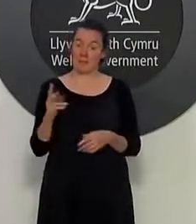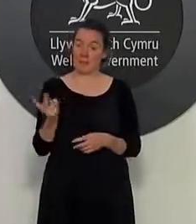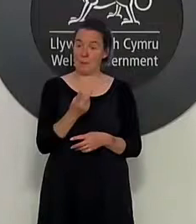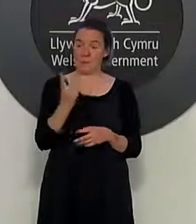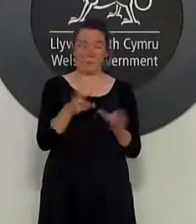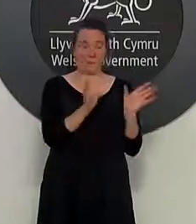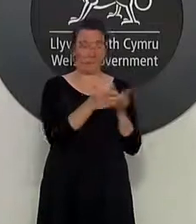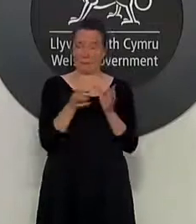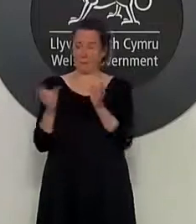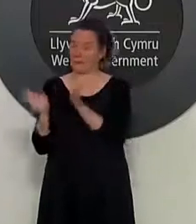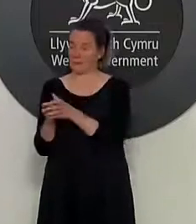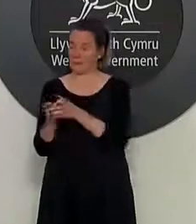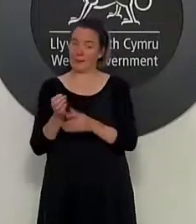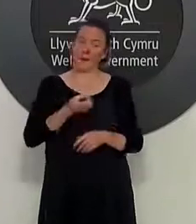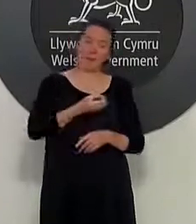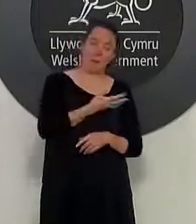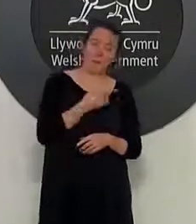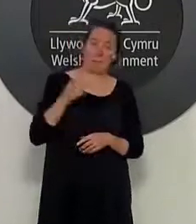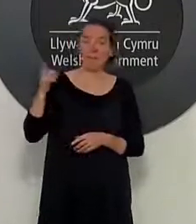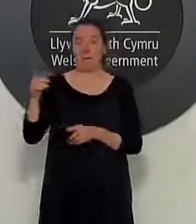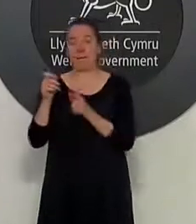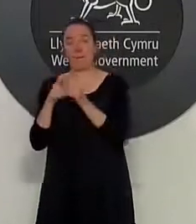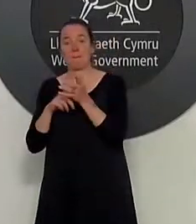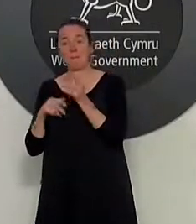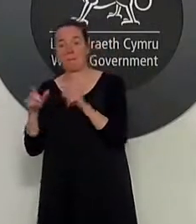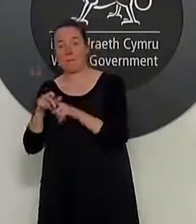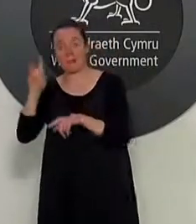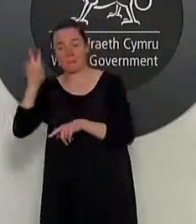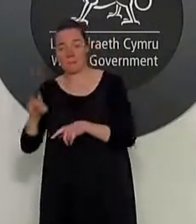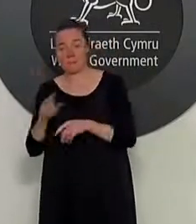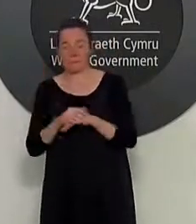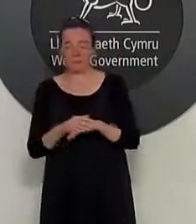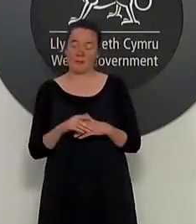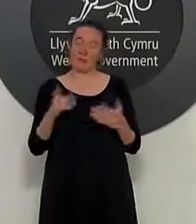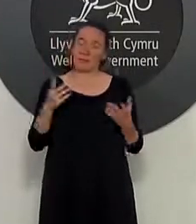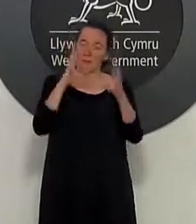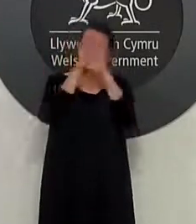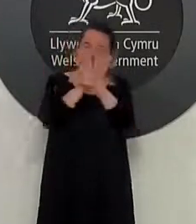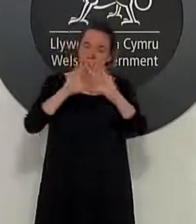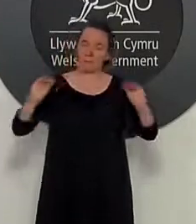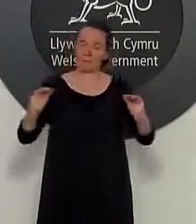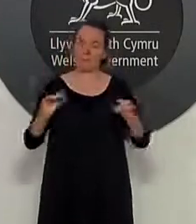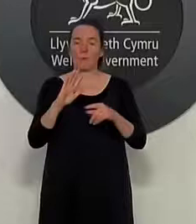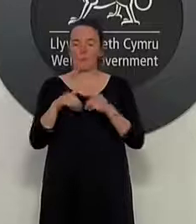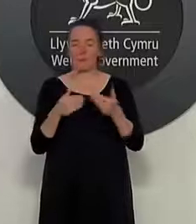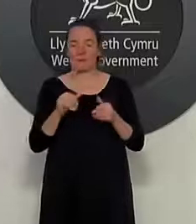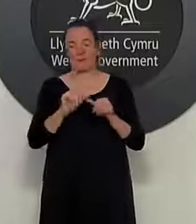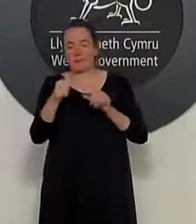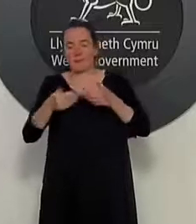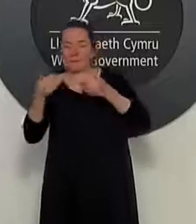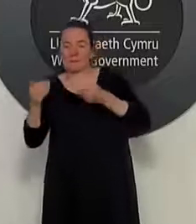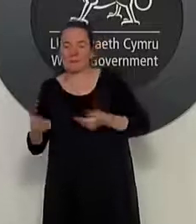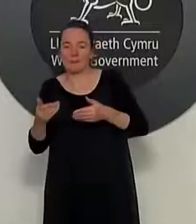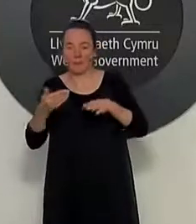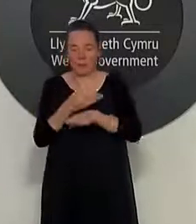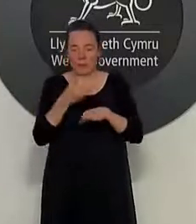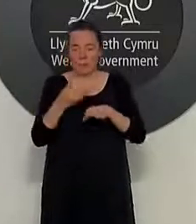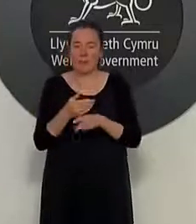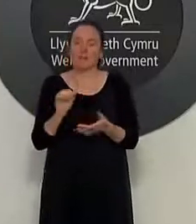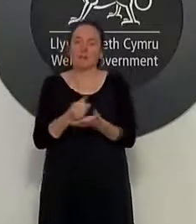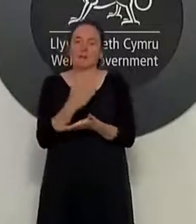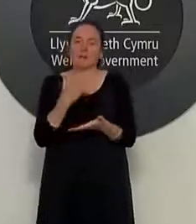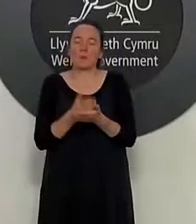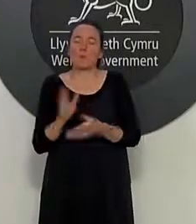the radical programme of work we will be undertaking as part of the agreement to ensure everyone is able to